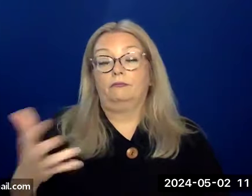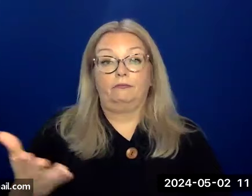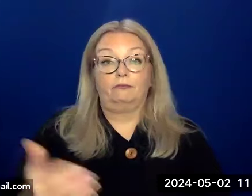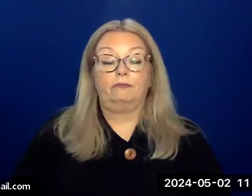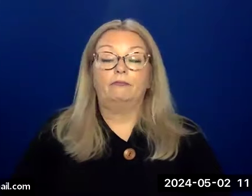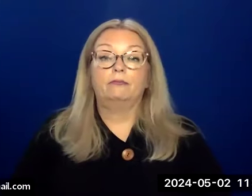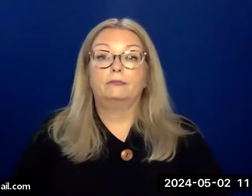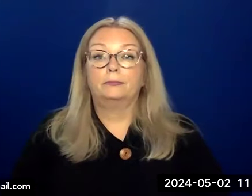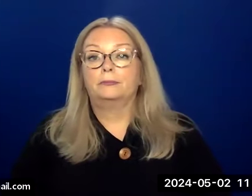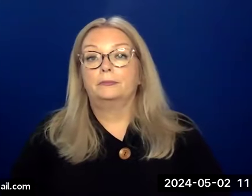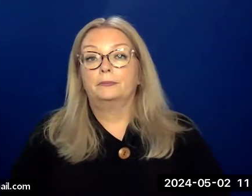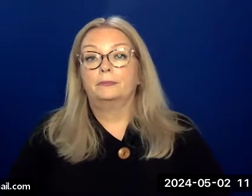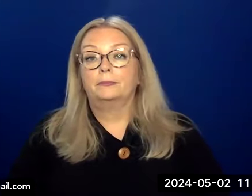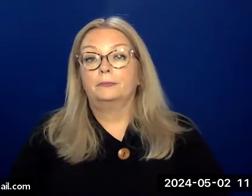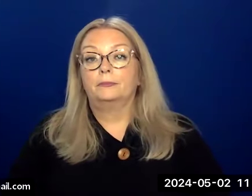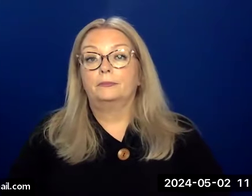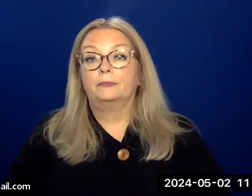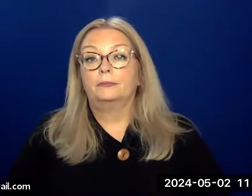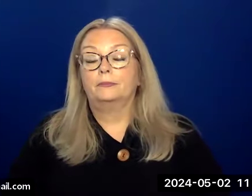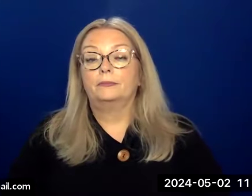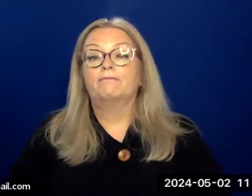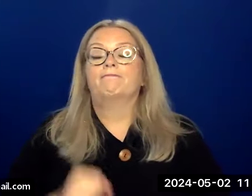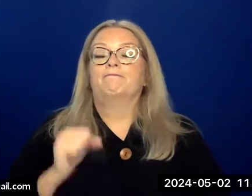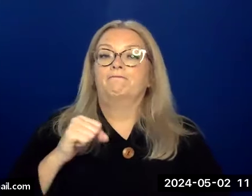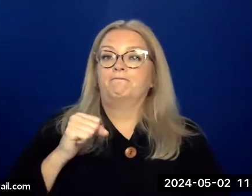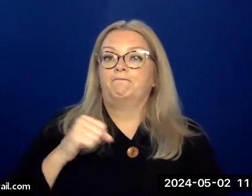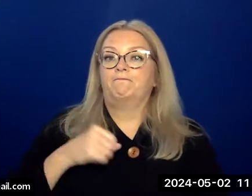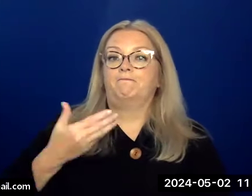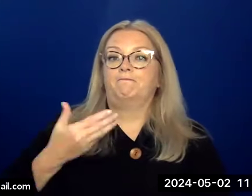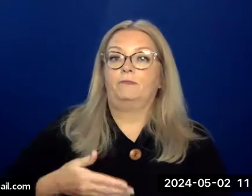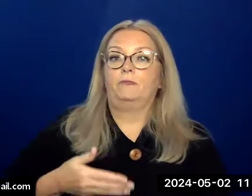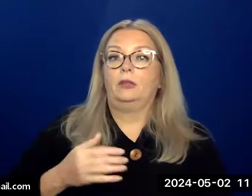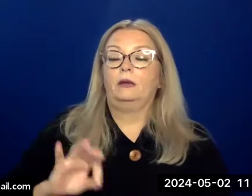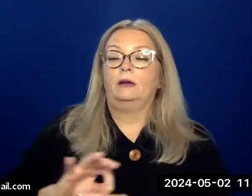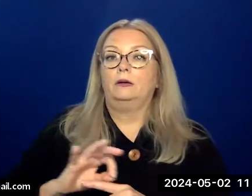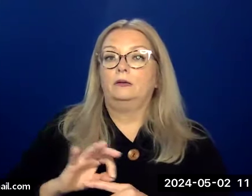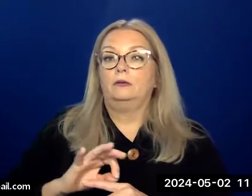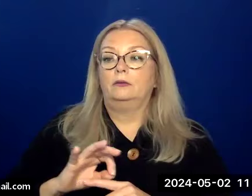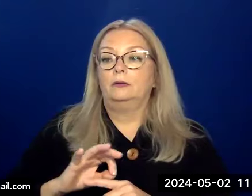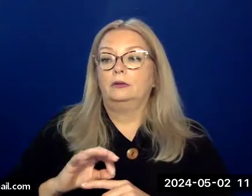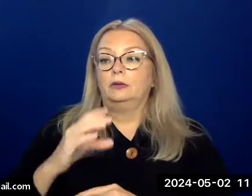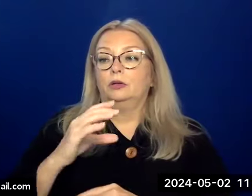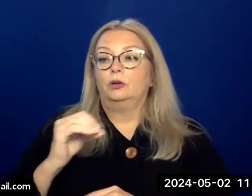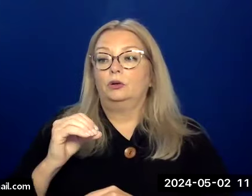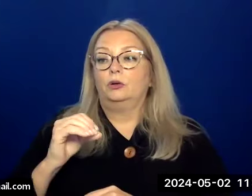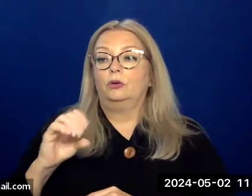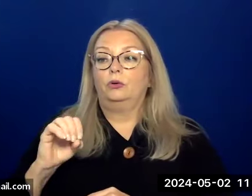Lisa. Yes, I am functioning as a co-occurring disorder